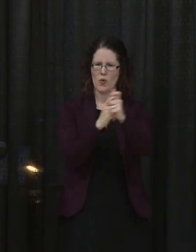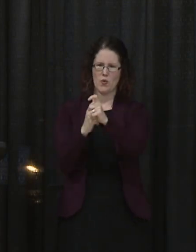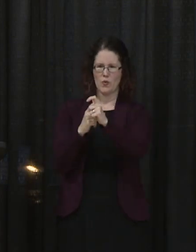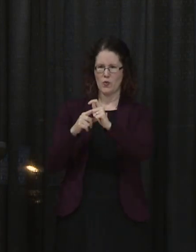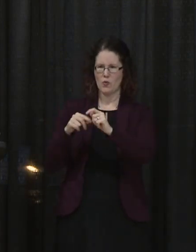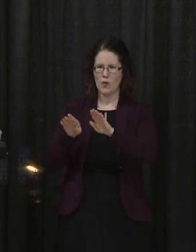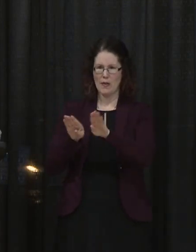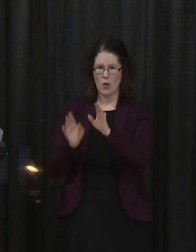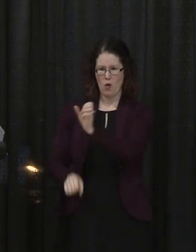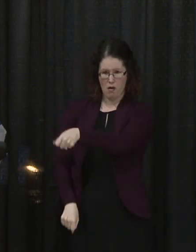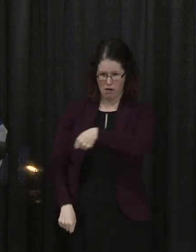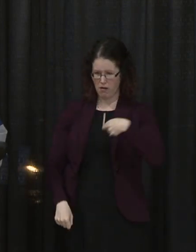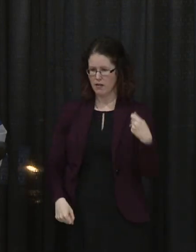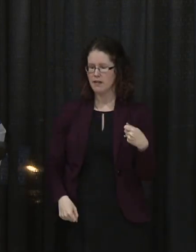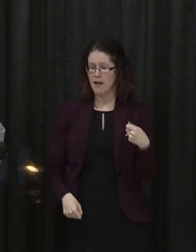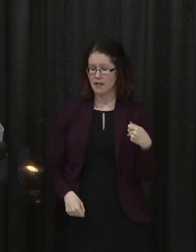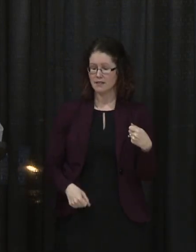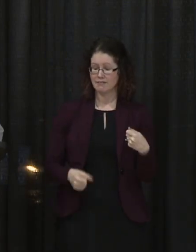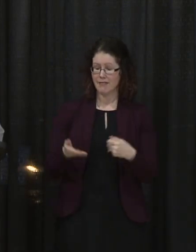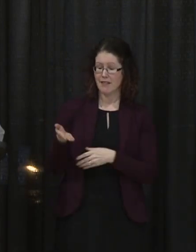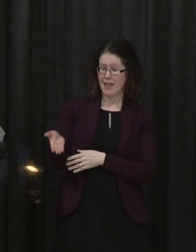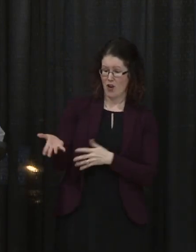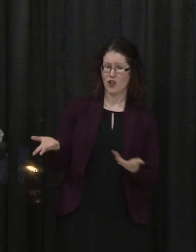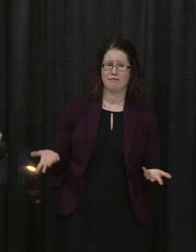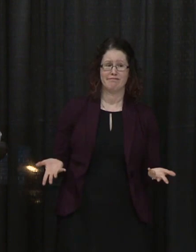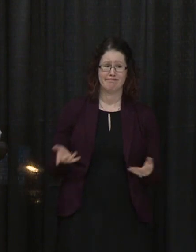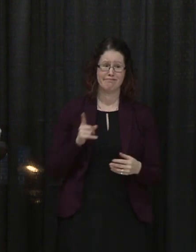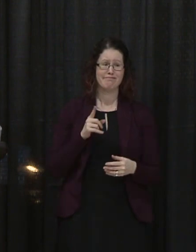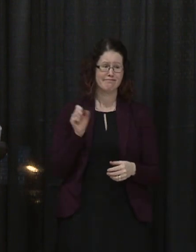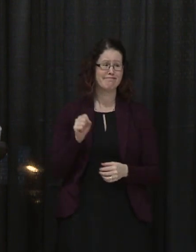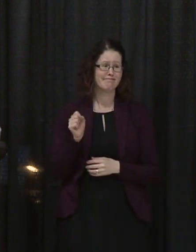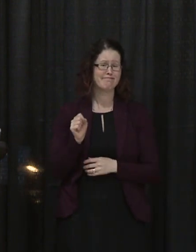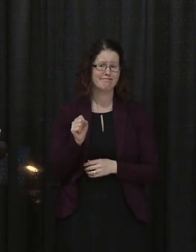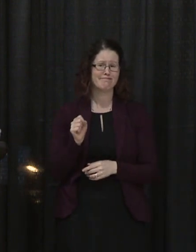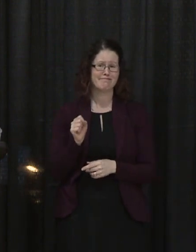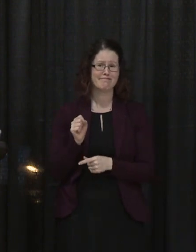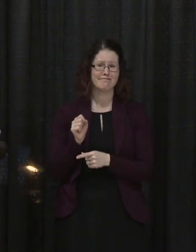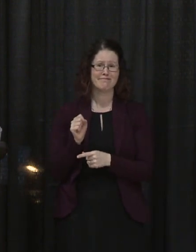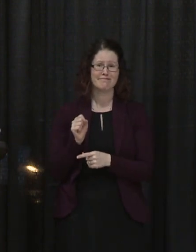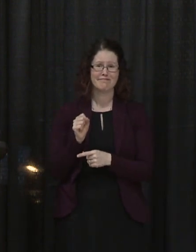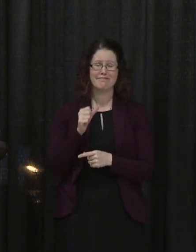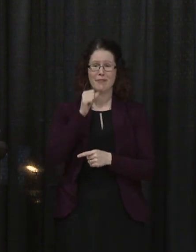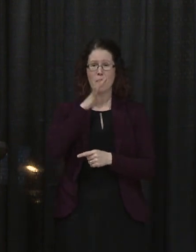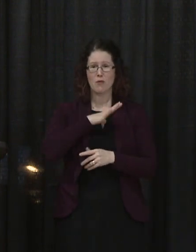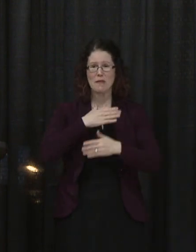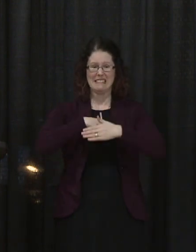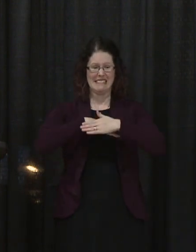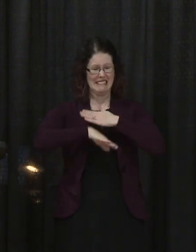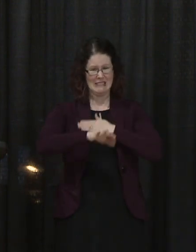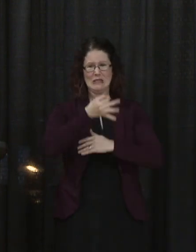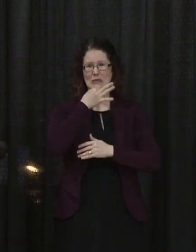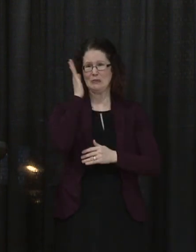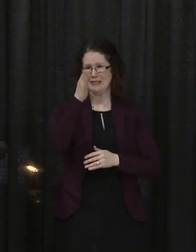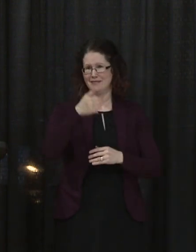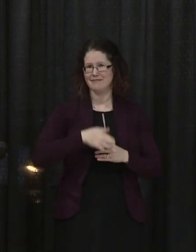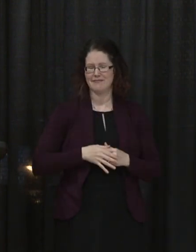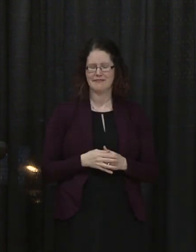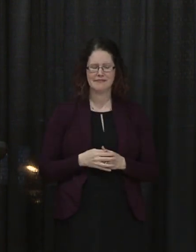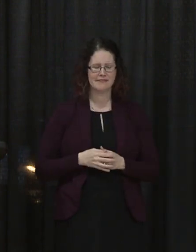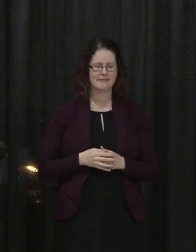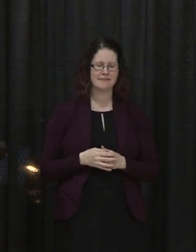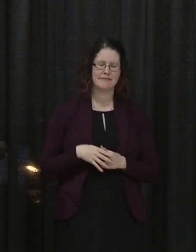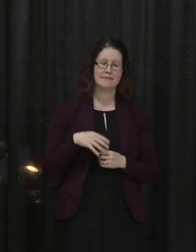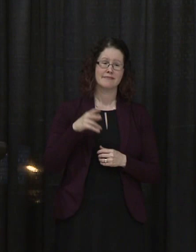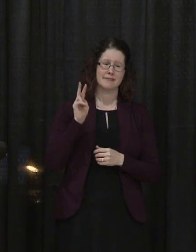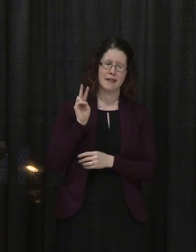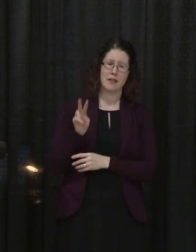door, and sure enough, there was a young lady about to have a baby. I looked at her and I